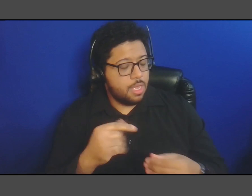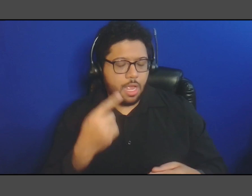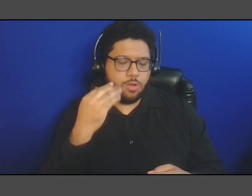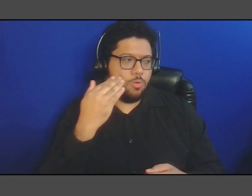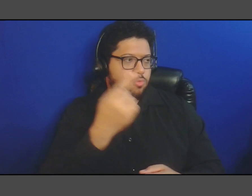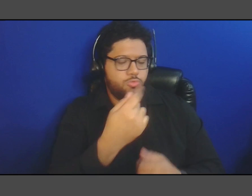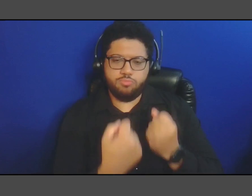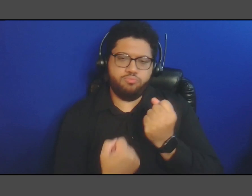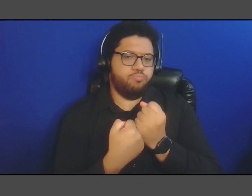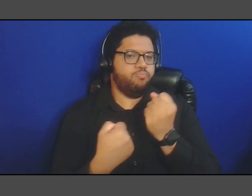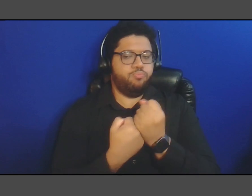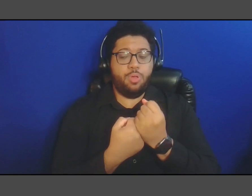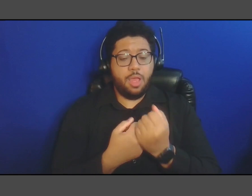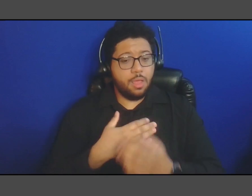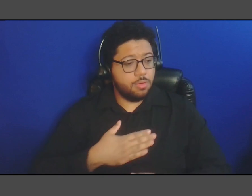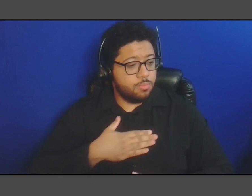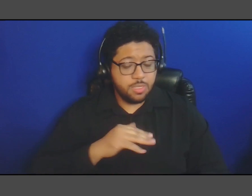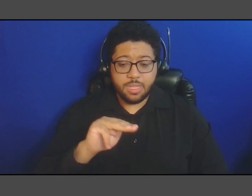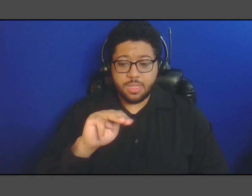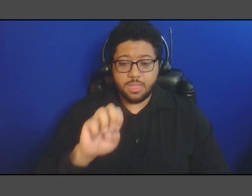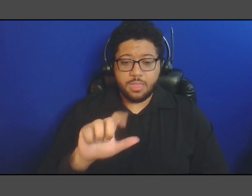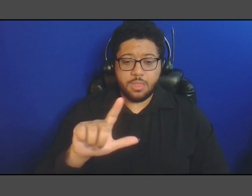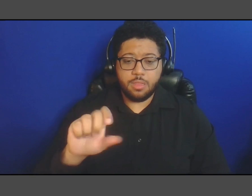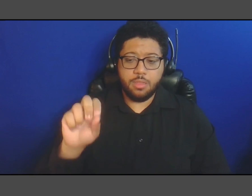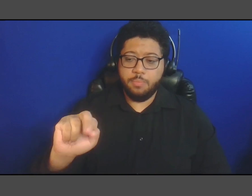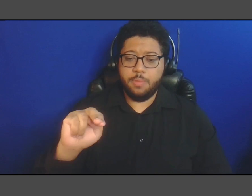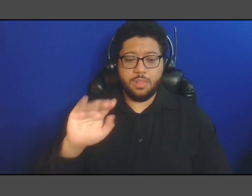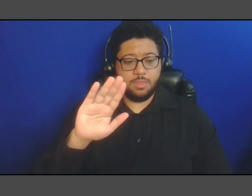Foundation's true